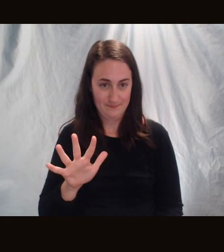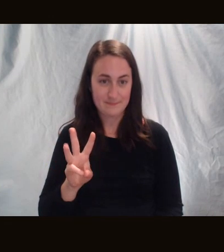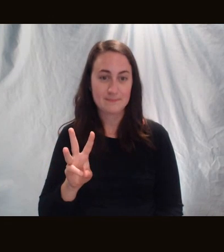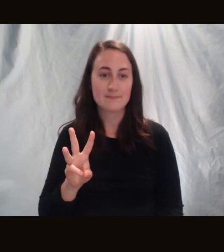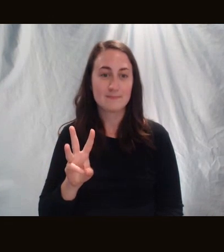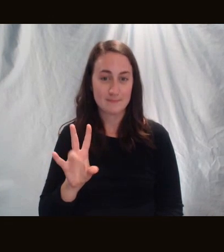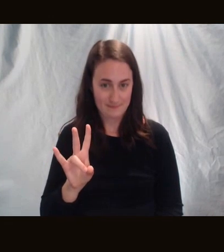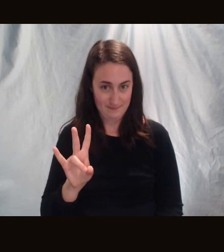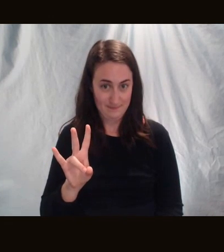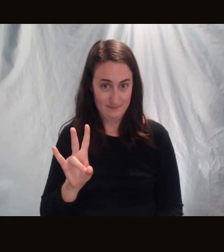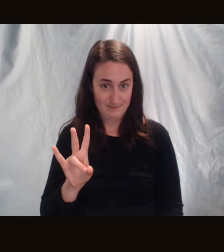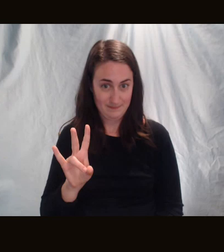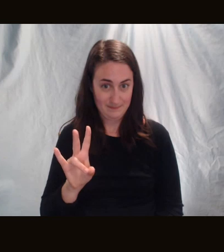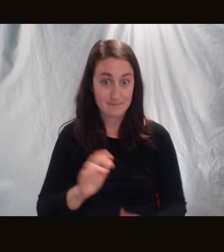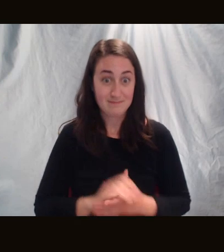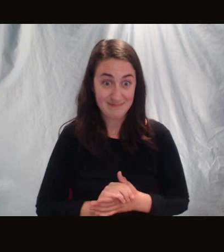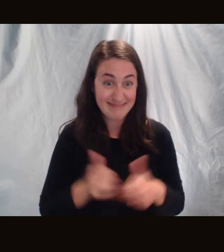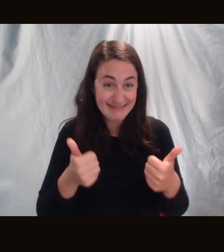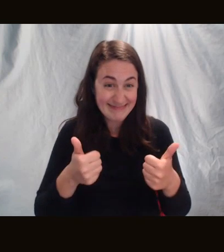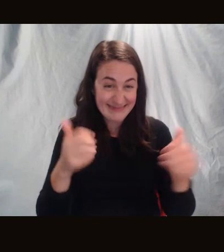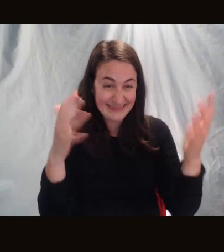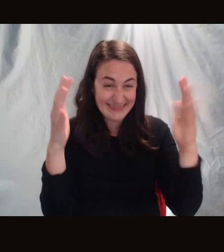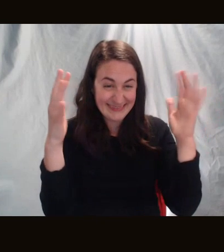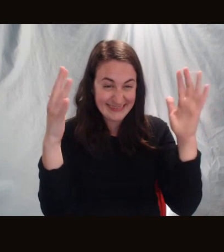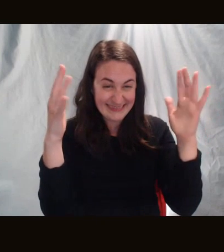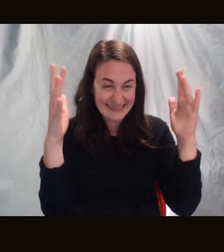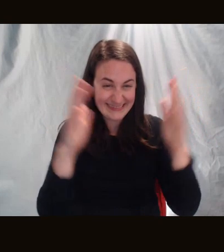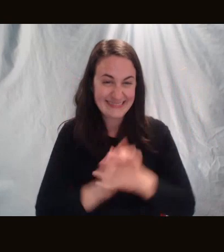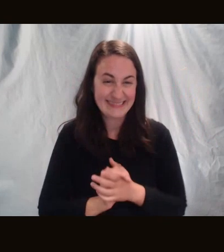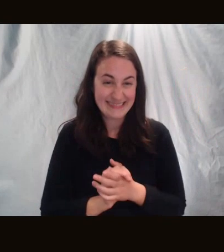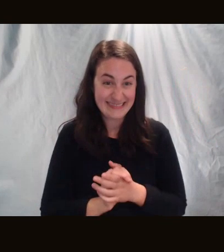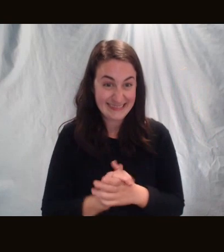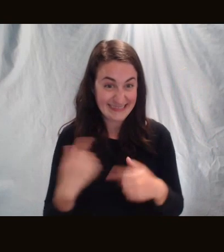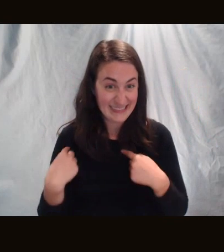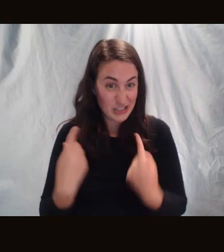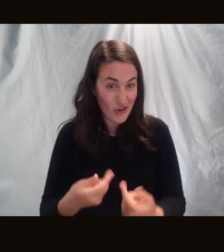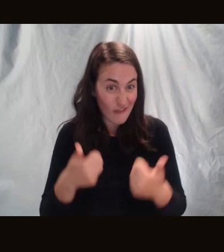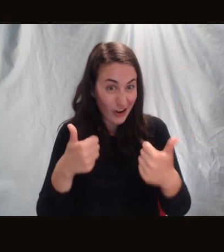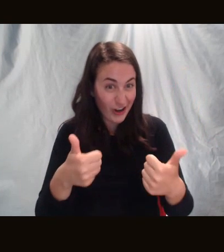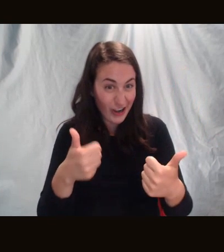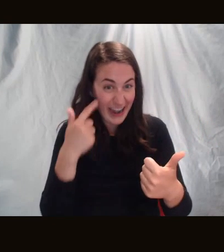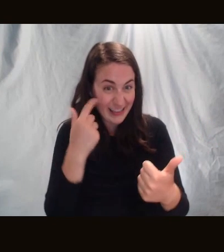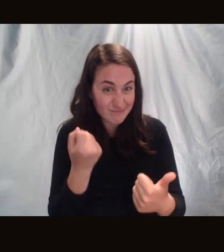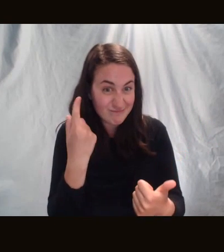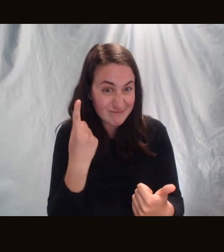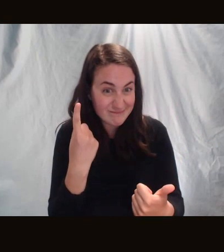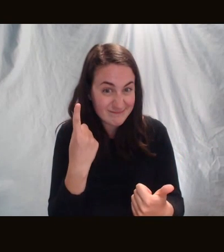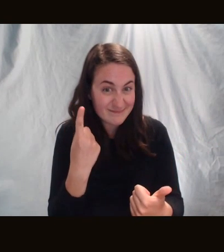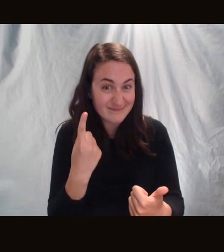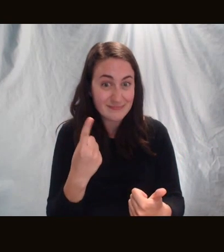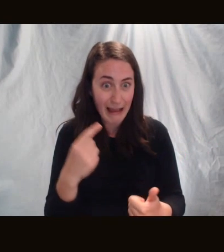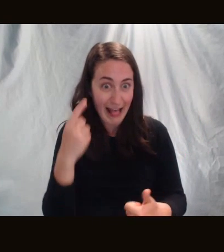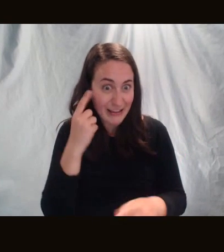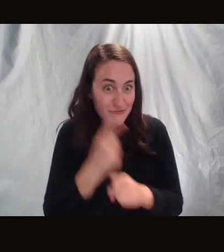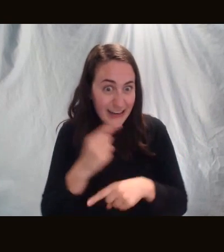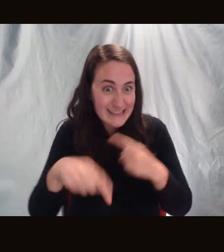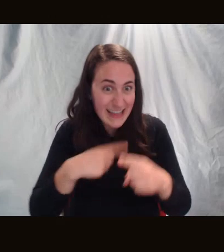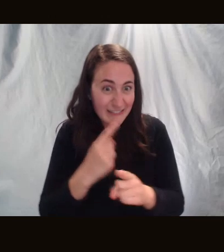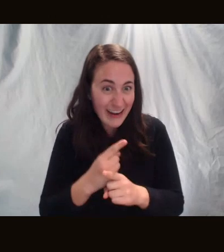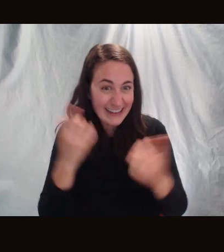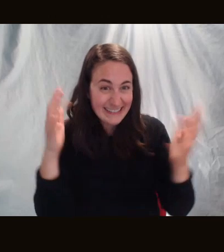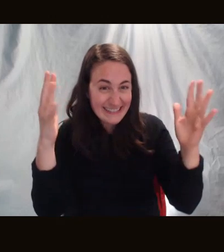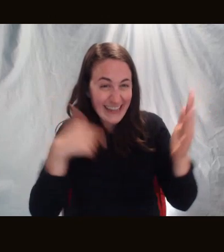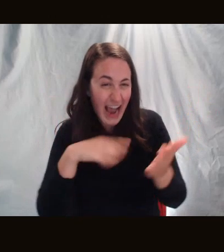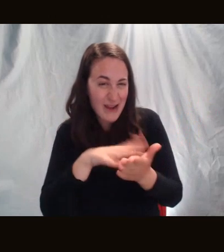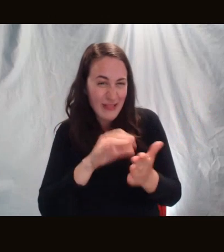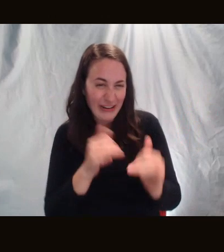back step together. Yes, yes, yes, yes. So far, so good. I think we have it. This is the sign, I believe. Yeah? I'm learning as